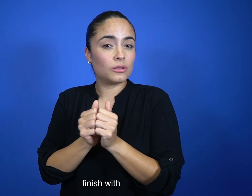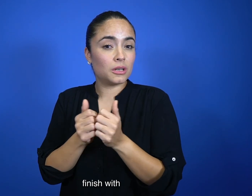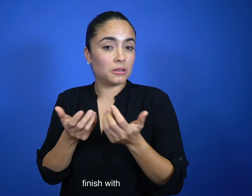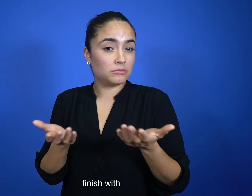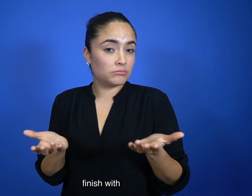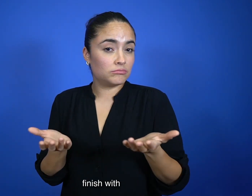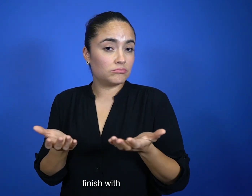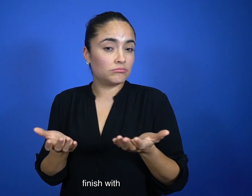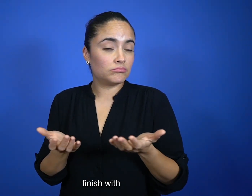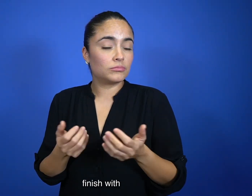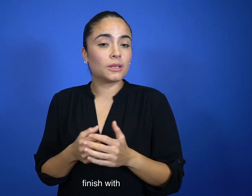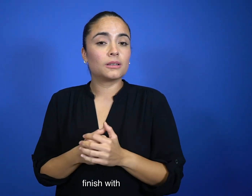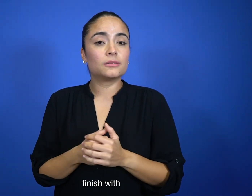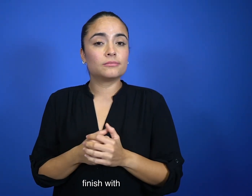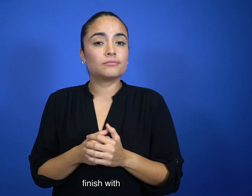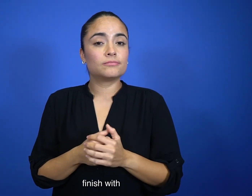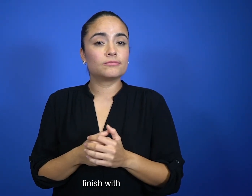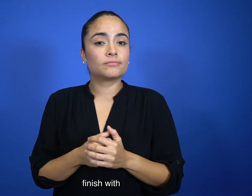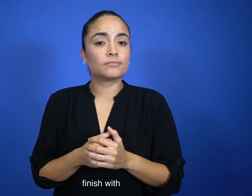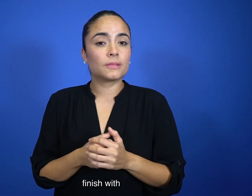finish with